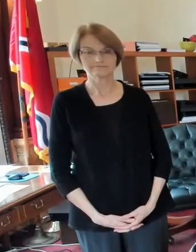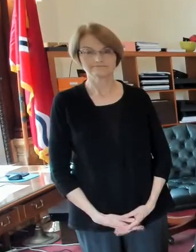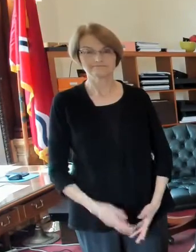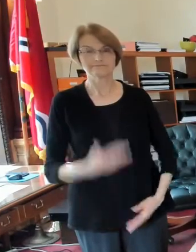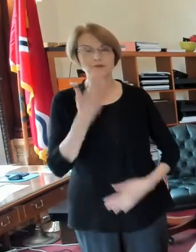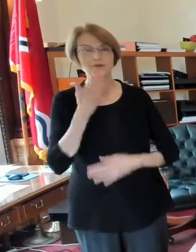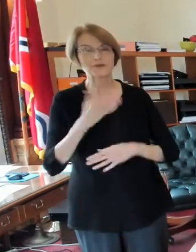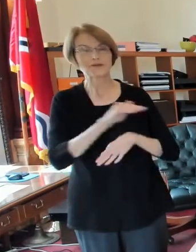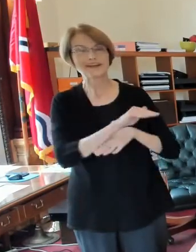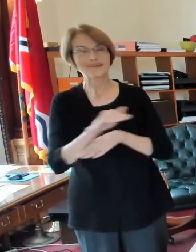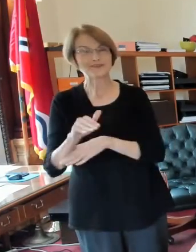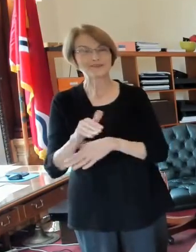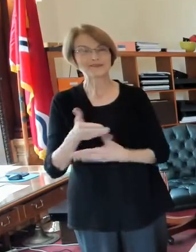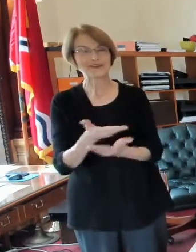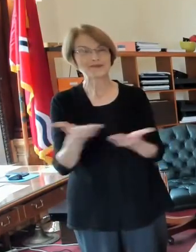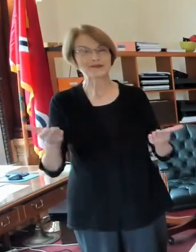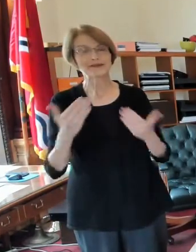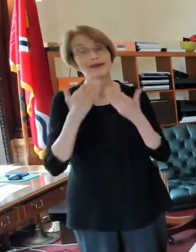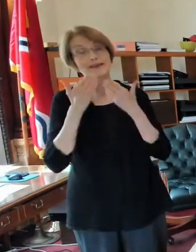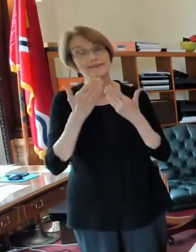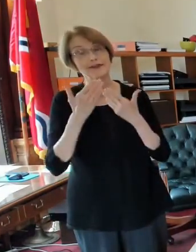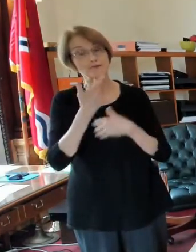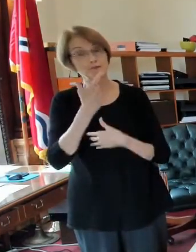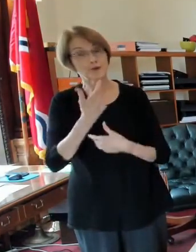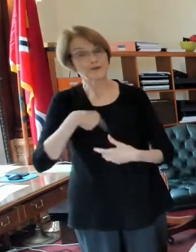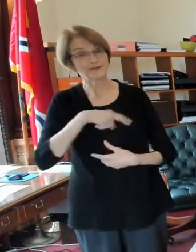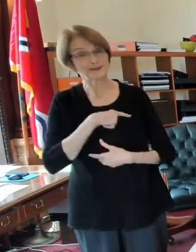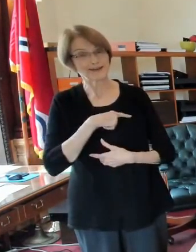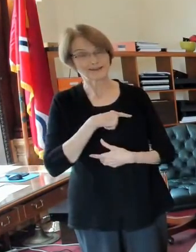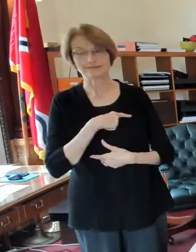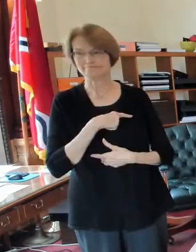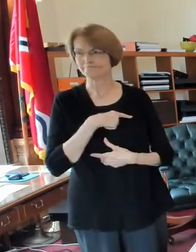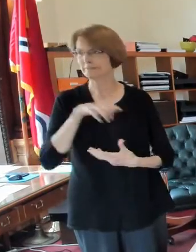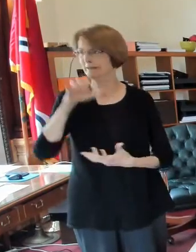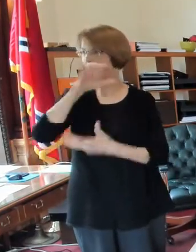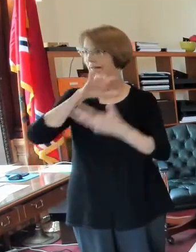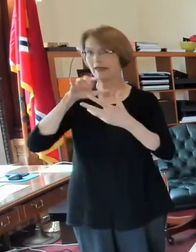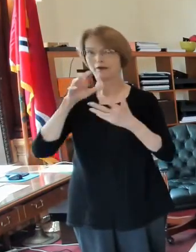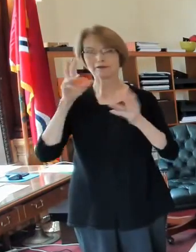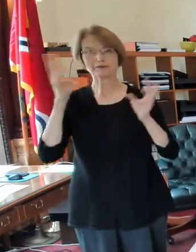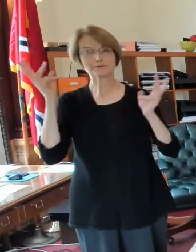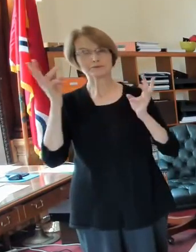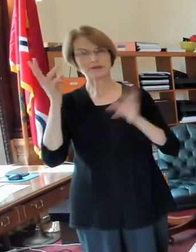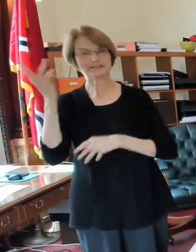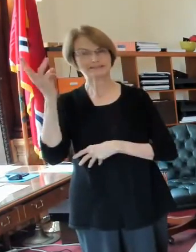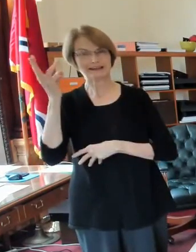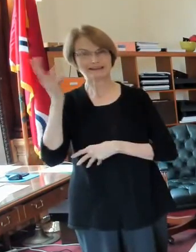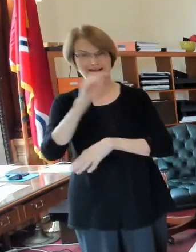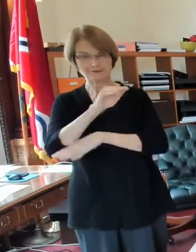Good afternoon, everyone. Thank you for being with us on this kind of cloudy Wednesday afternoon.